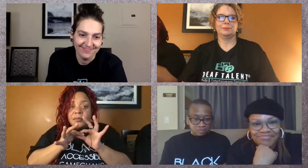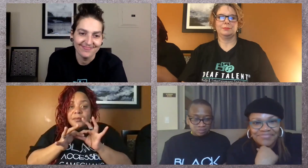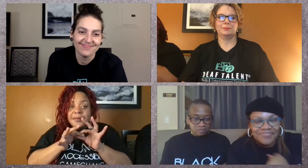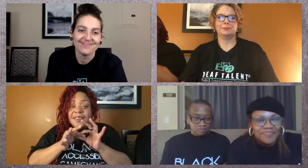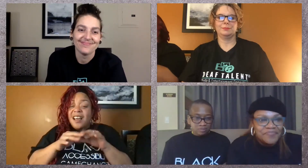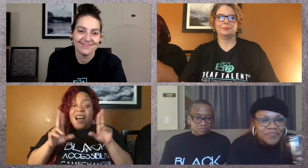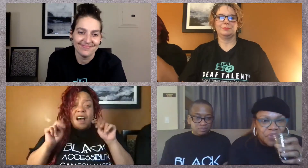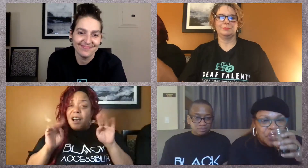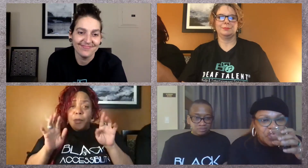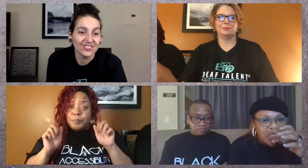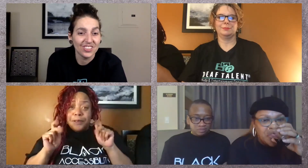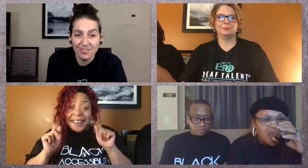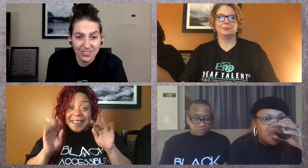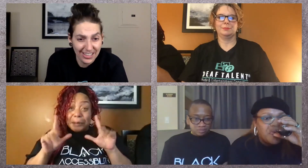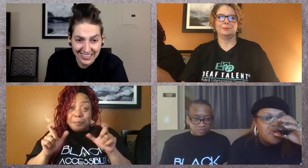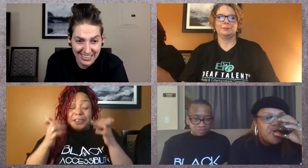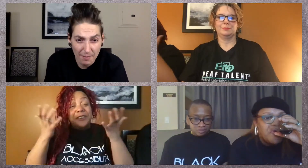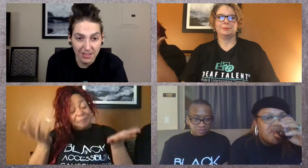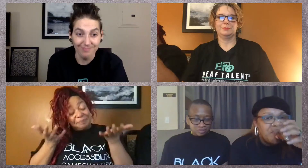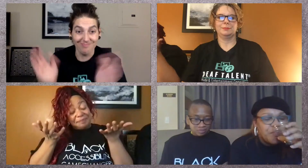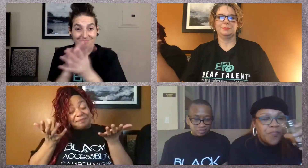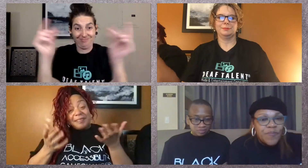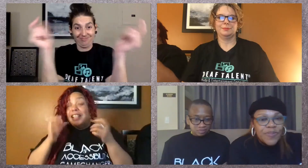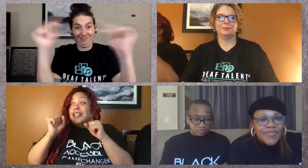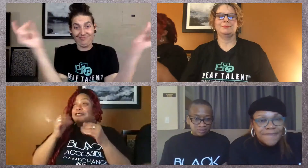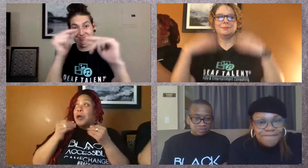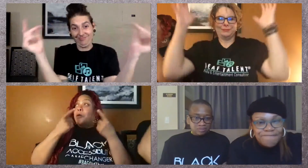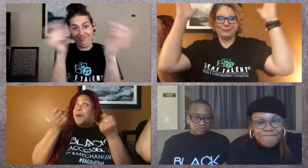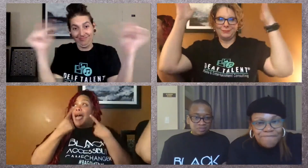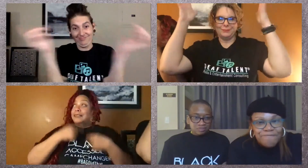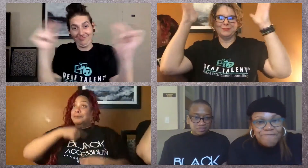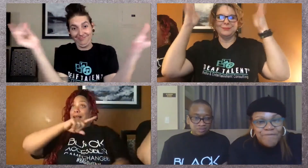We're all here unified by our blood.